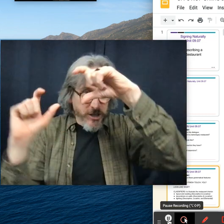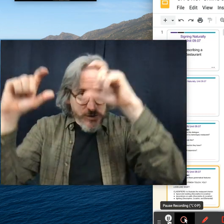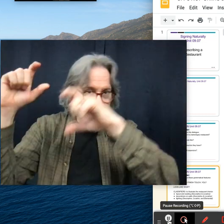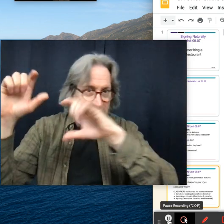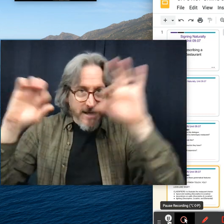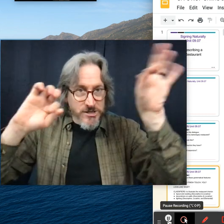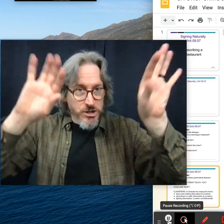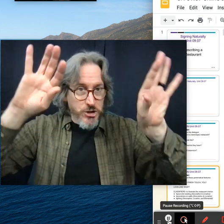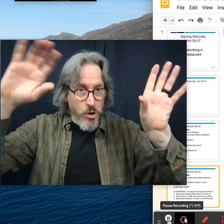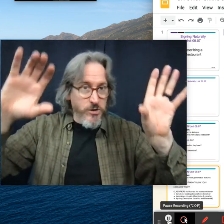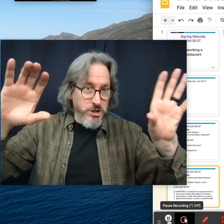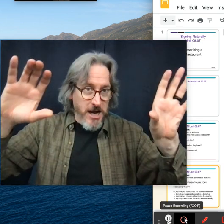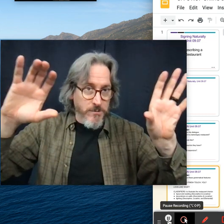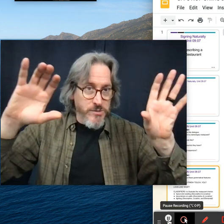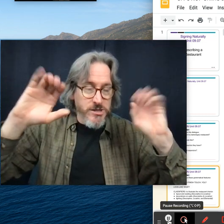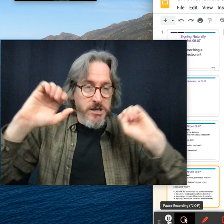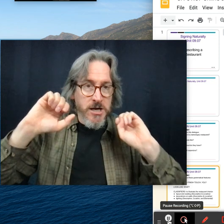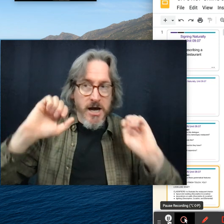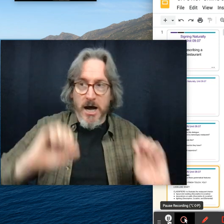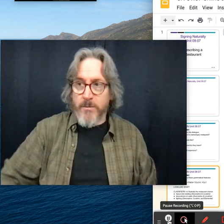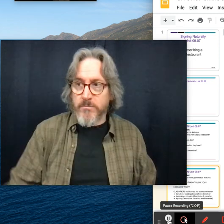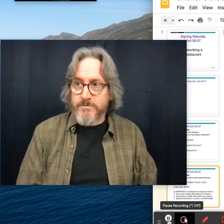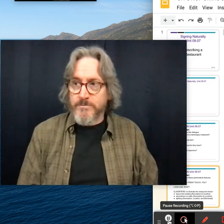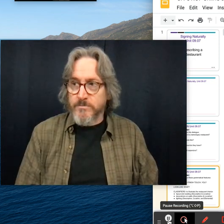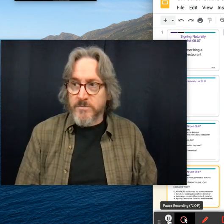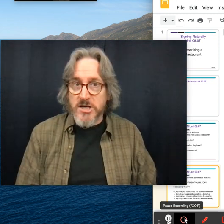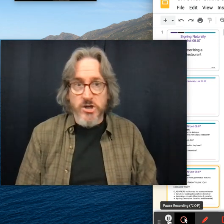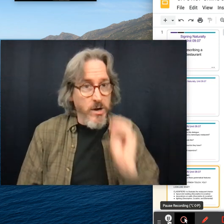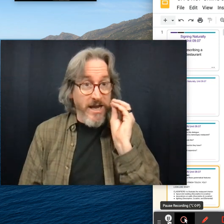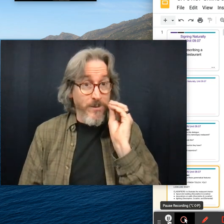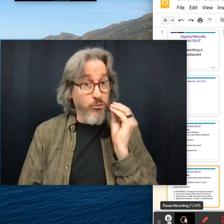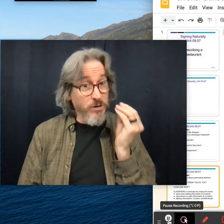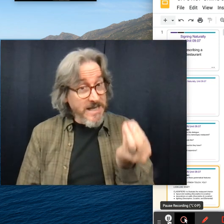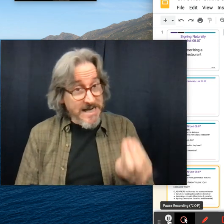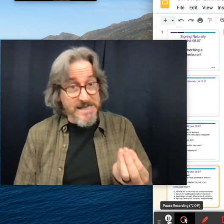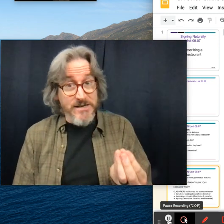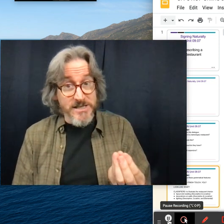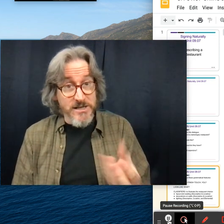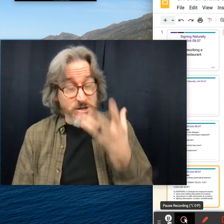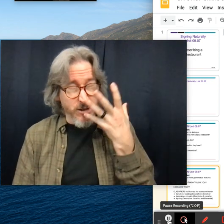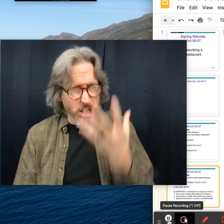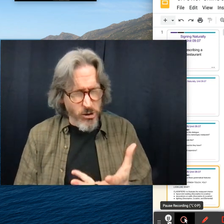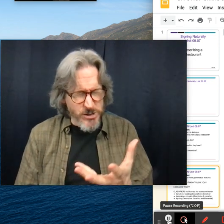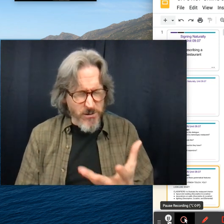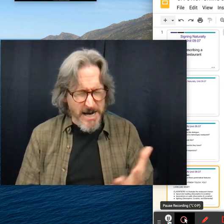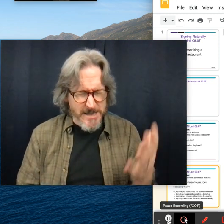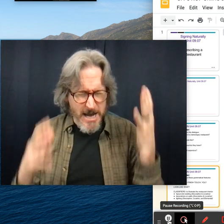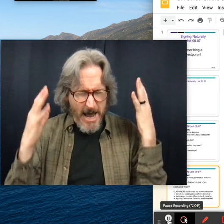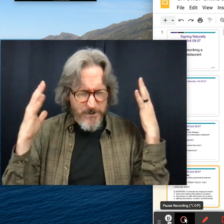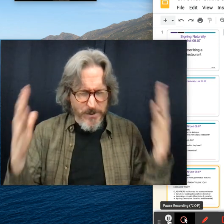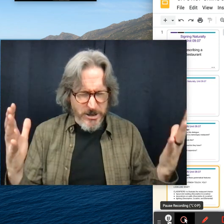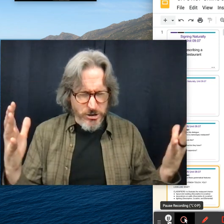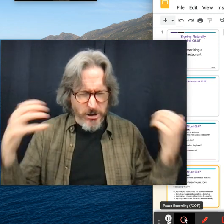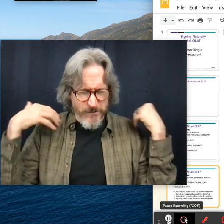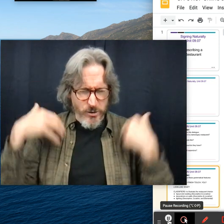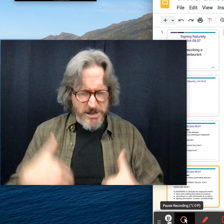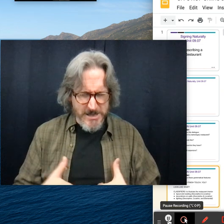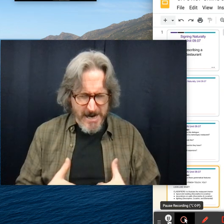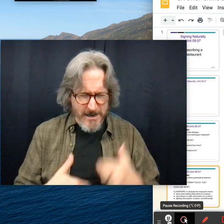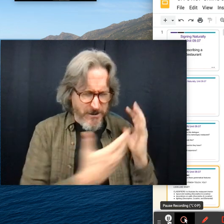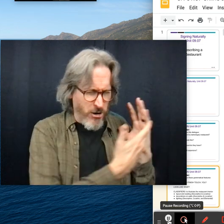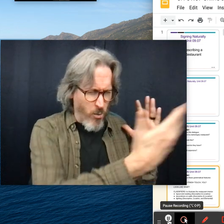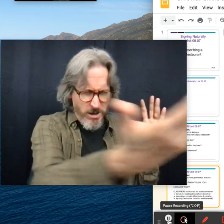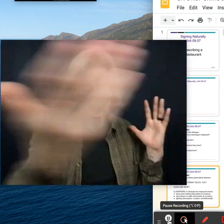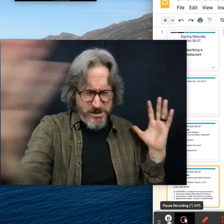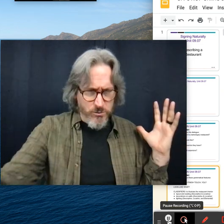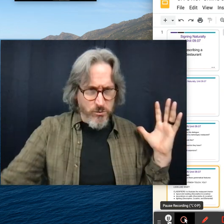You're going to use your hands to show the shapes. So it'll be a really necessary skill to close your eyes and picture. If you are